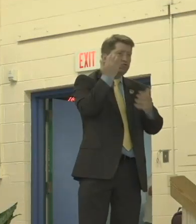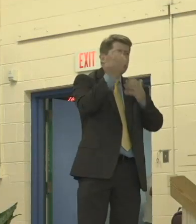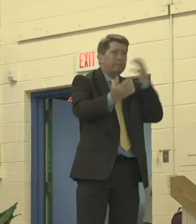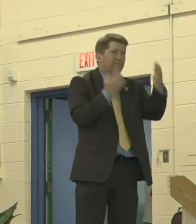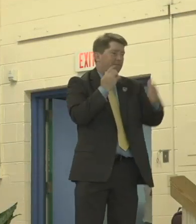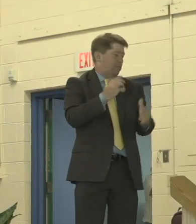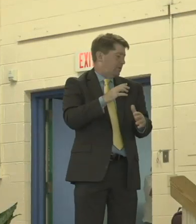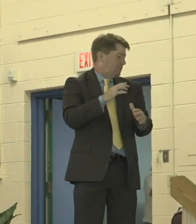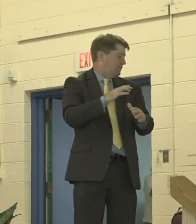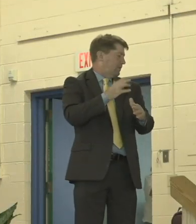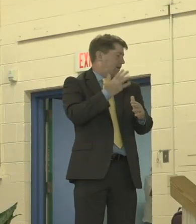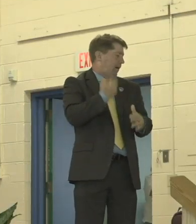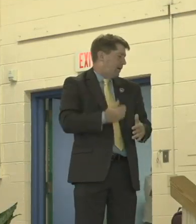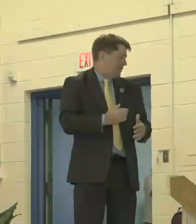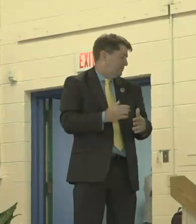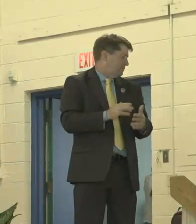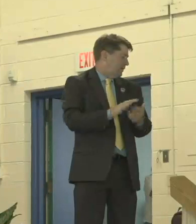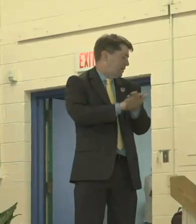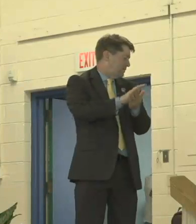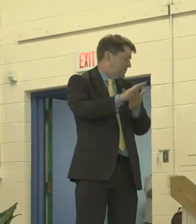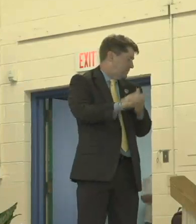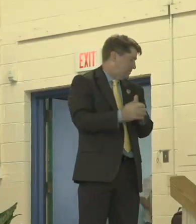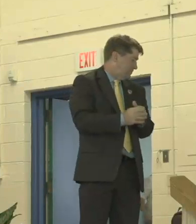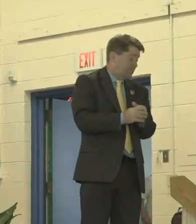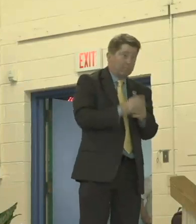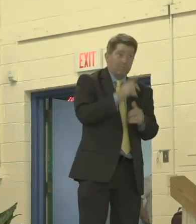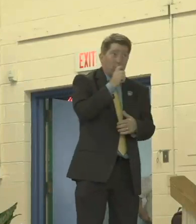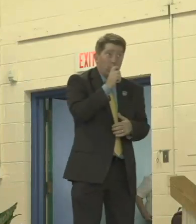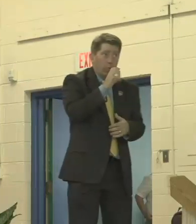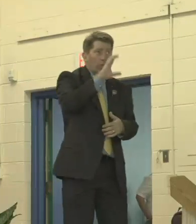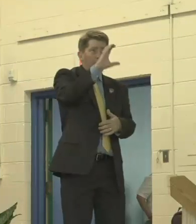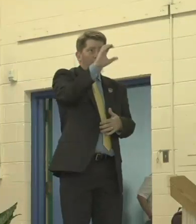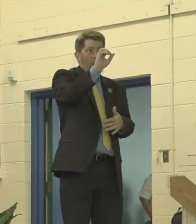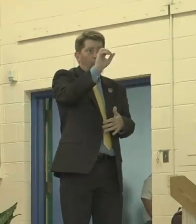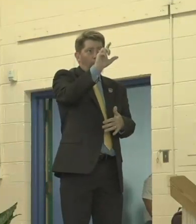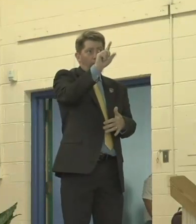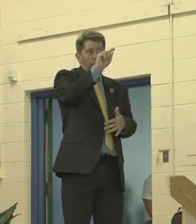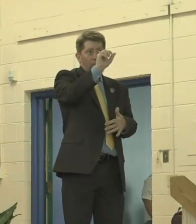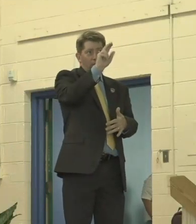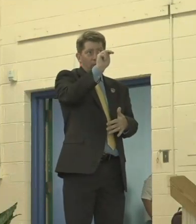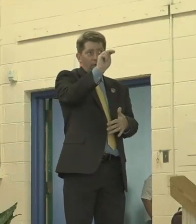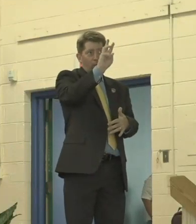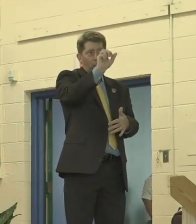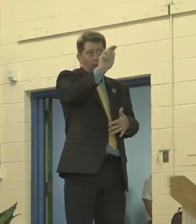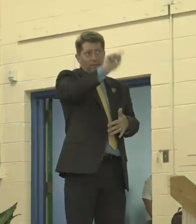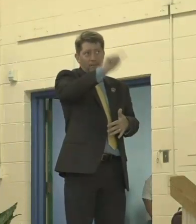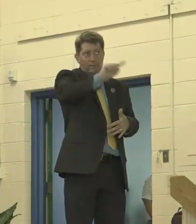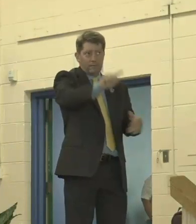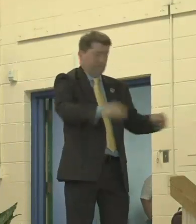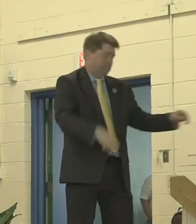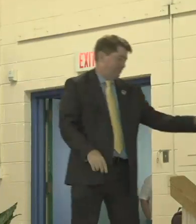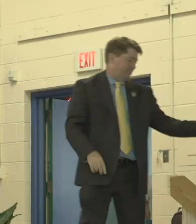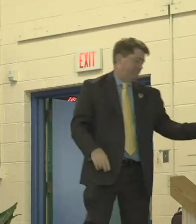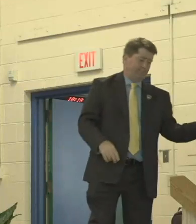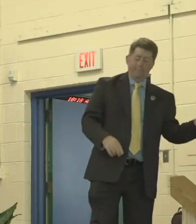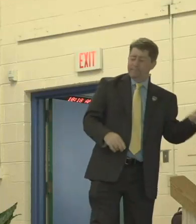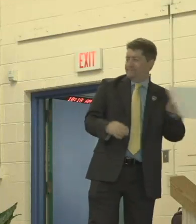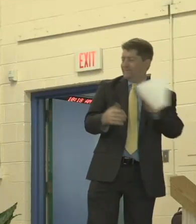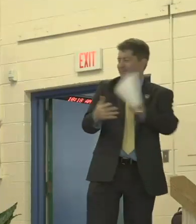They are always screaming for kindness. And this goes to Colton Wentz.